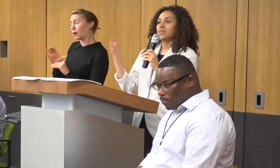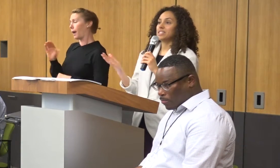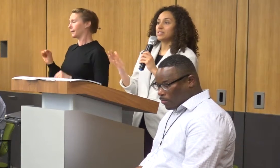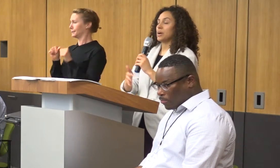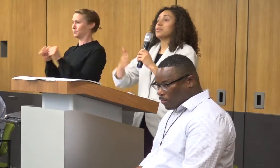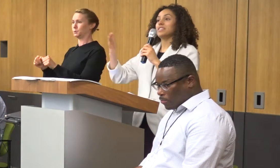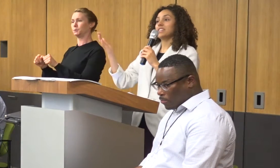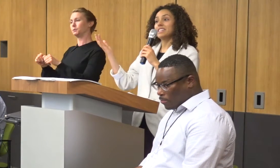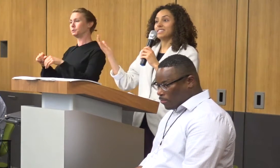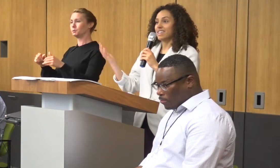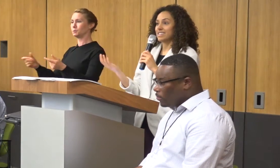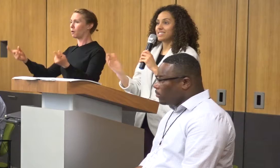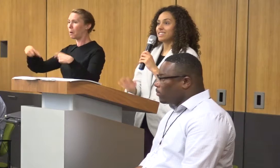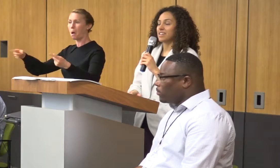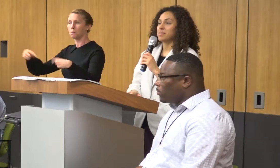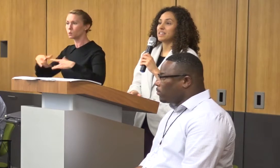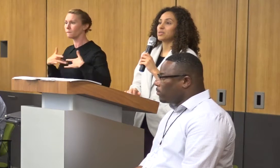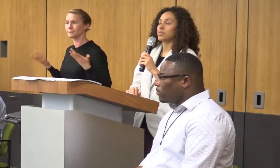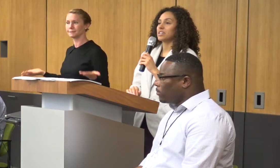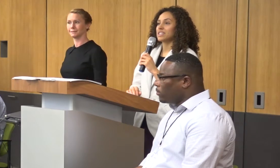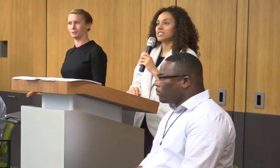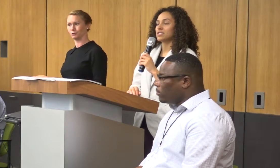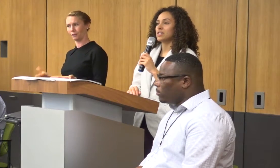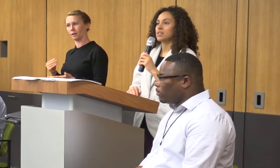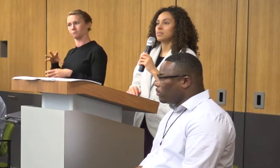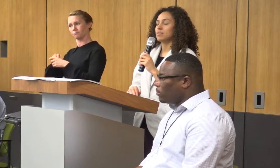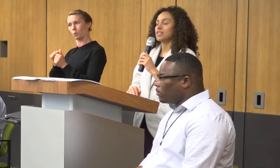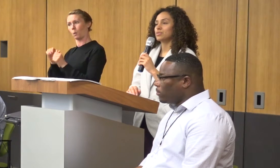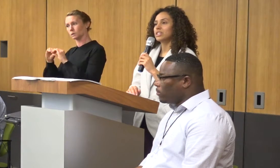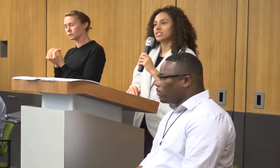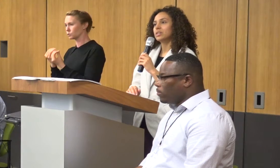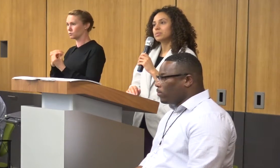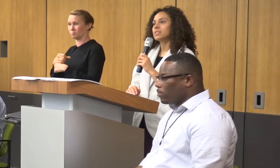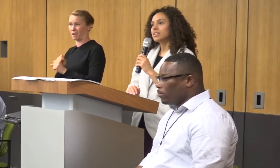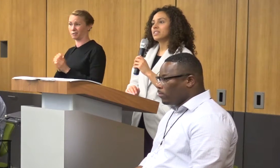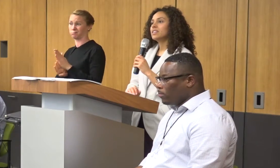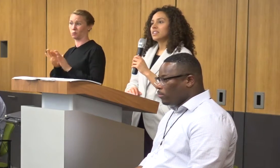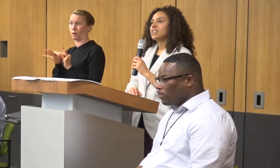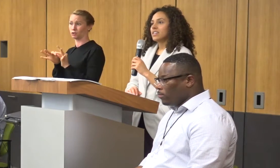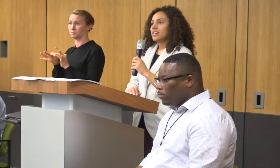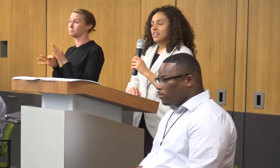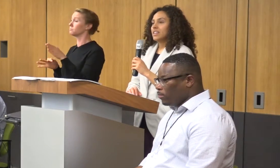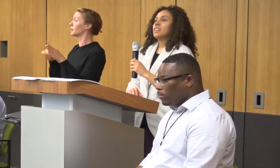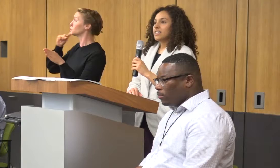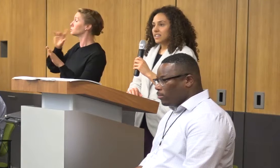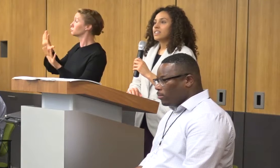just continuing to come to events like these and engage with organizations so that you can make those relationships.